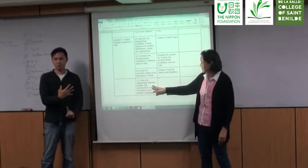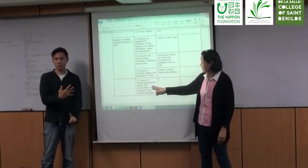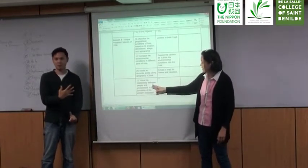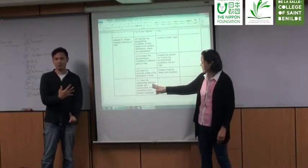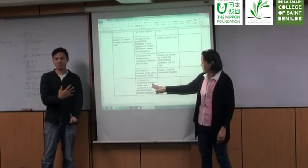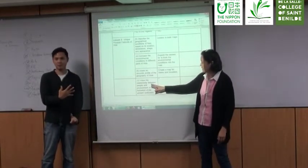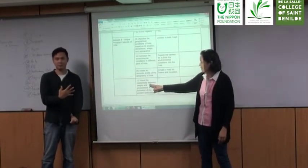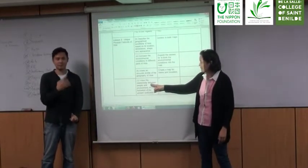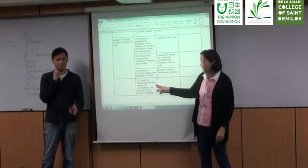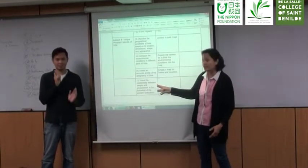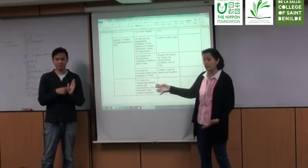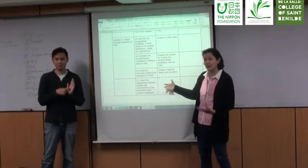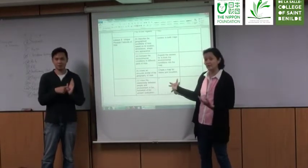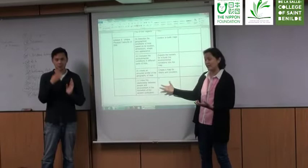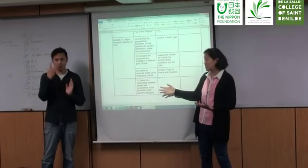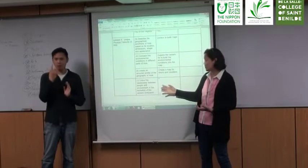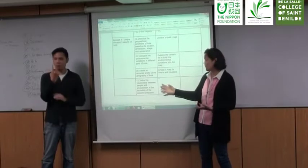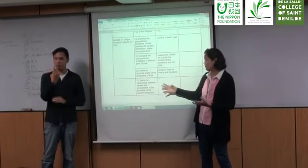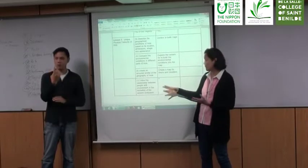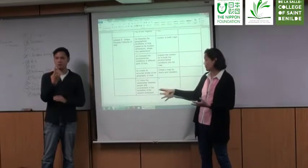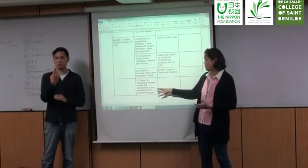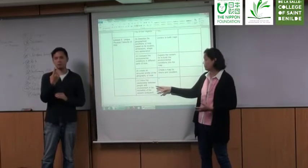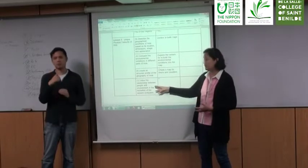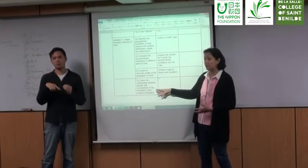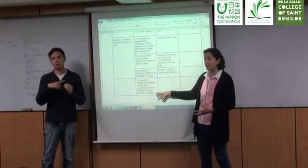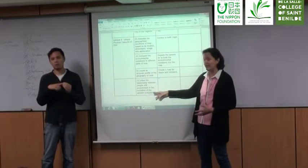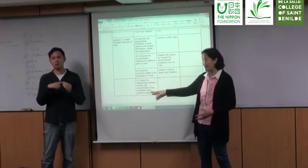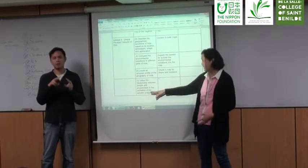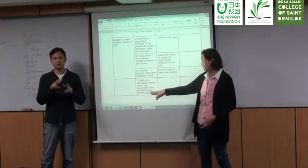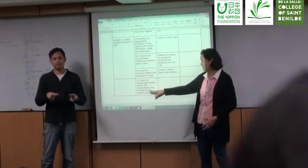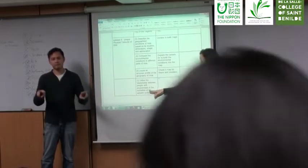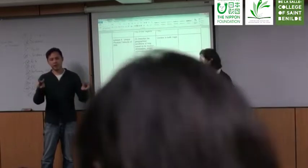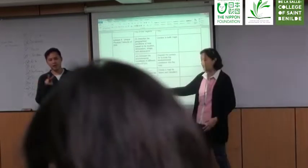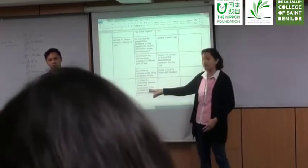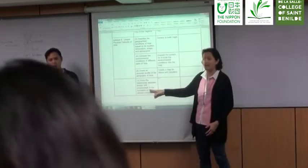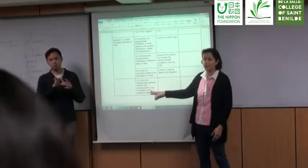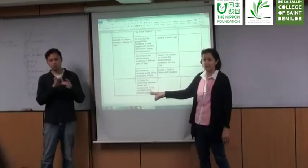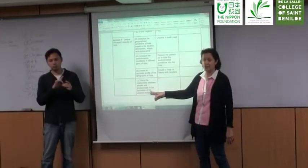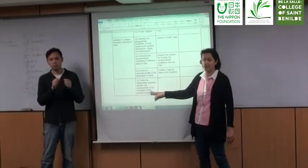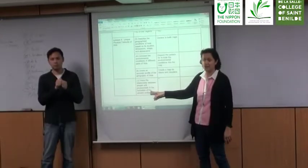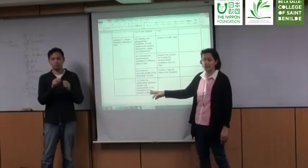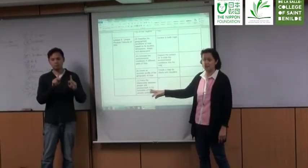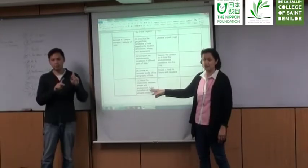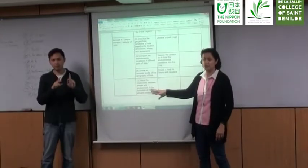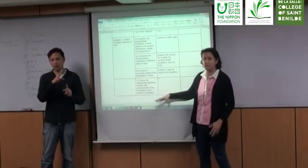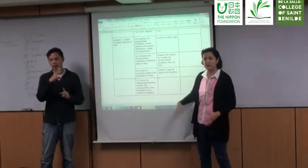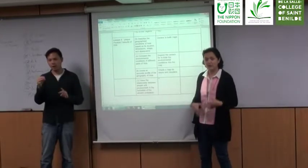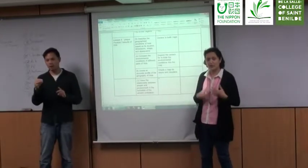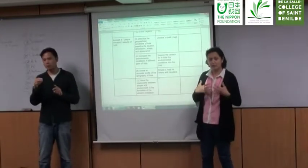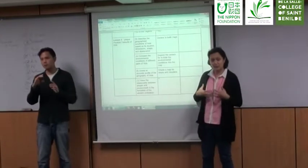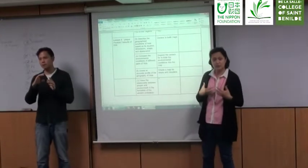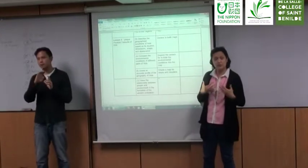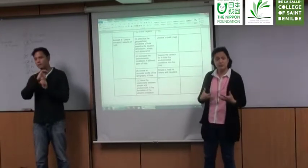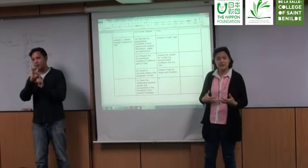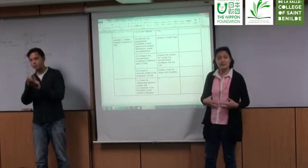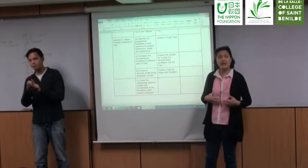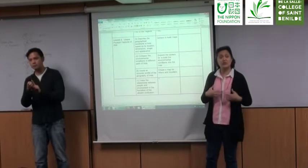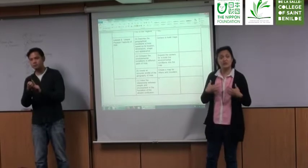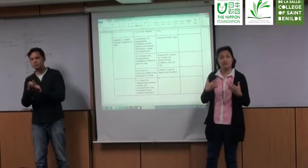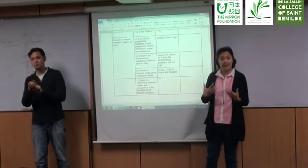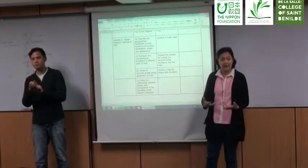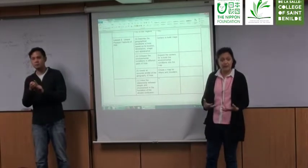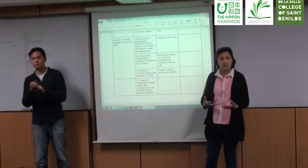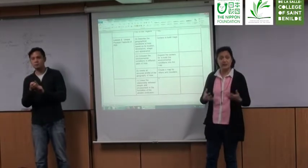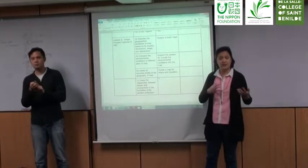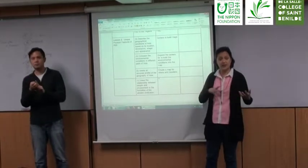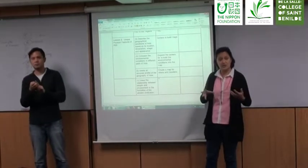about Facing valuing action. relationship and environment. So before students can